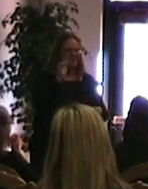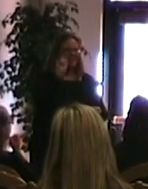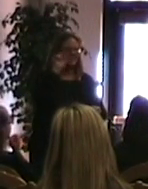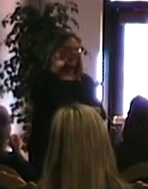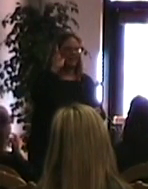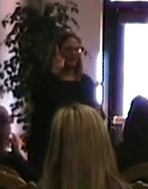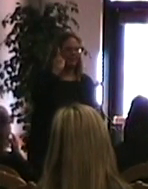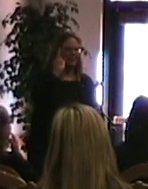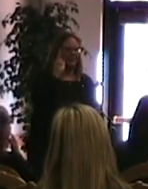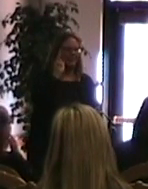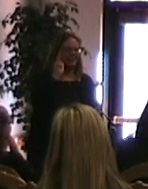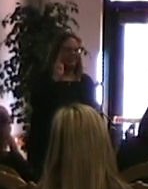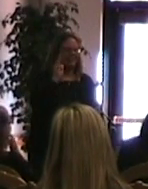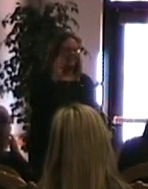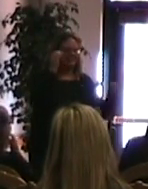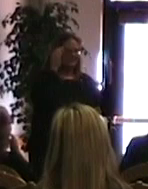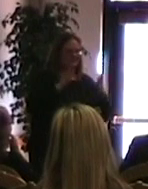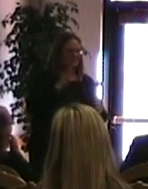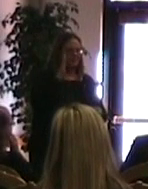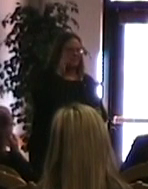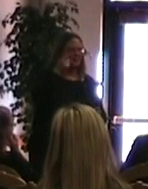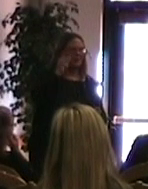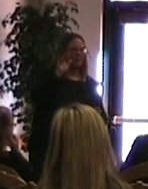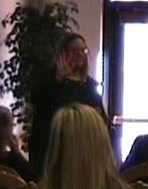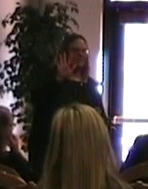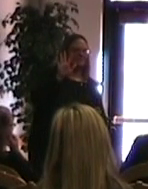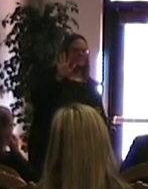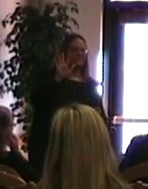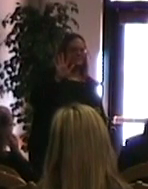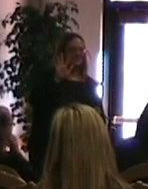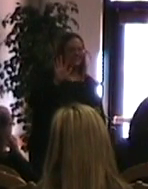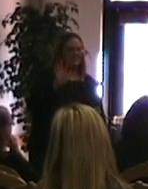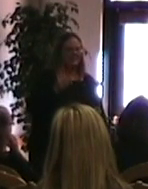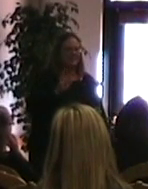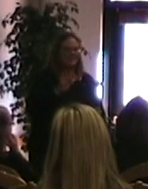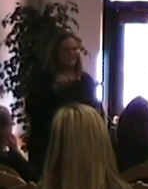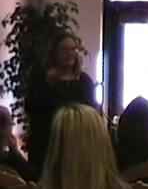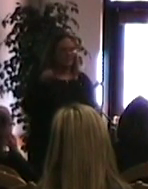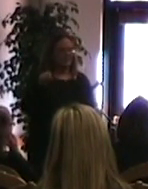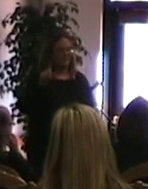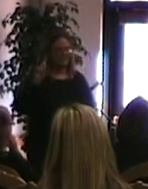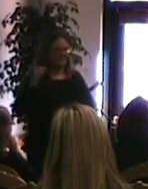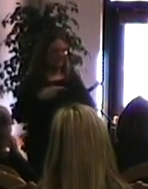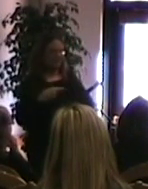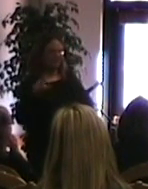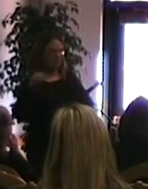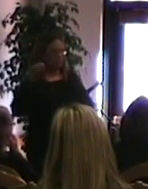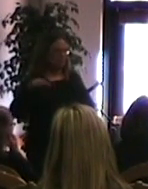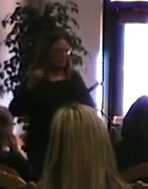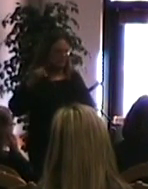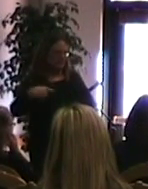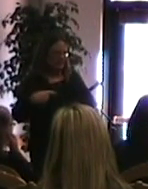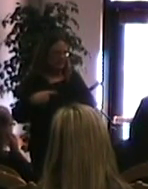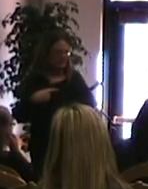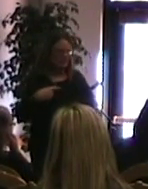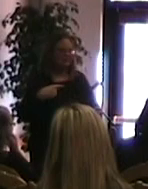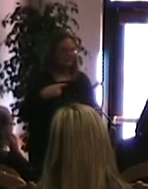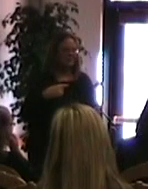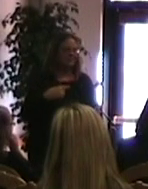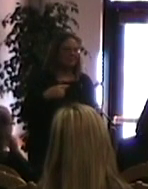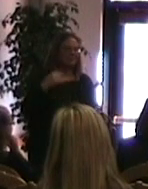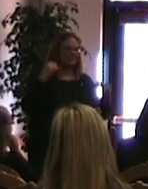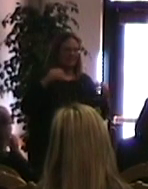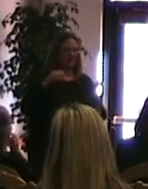student will disengage, followed by a flank cut. What's the student learning now? How to make the false attack, how to change